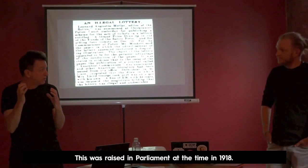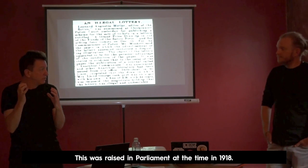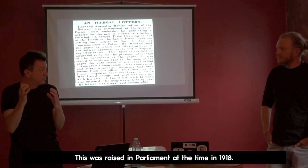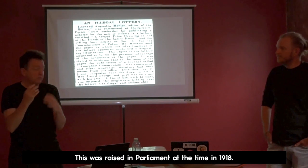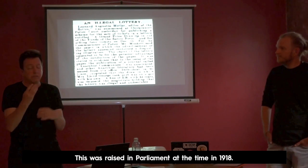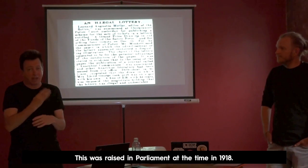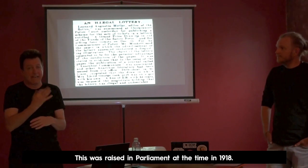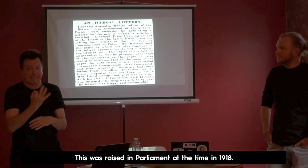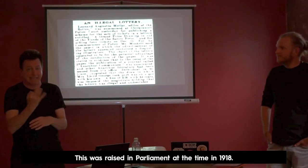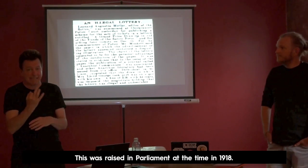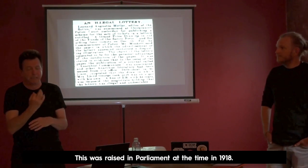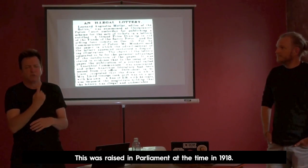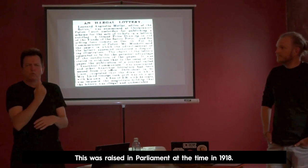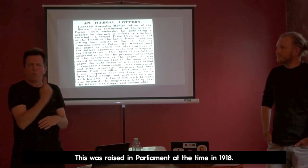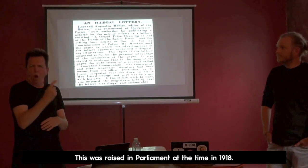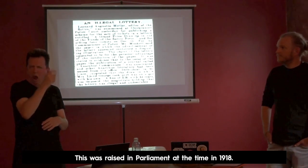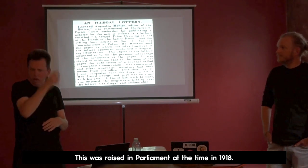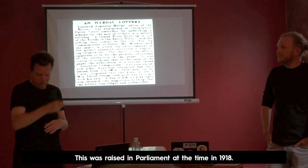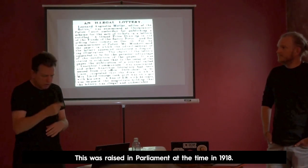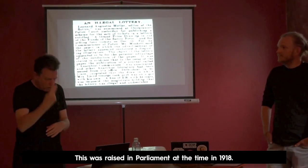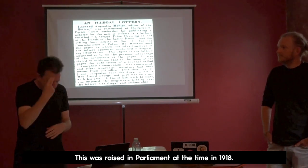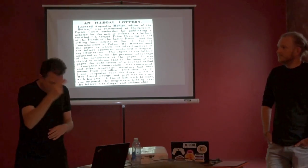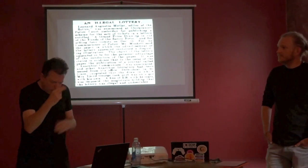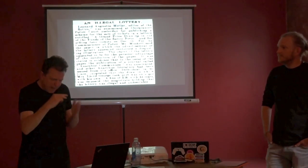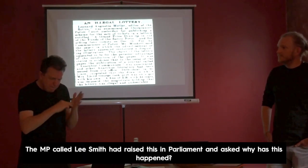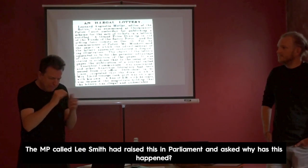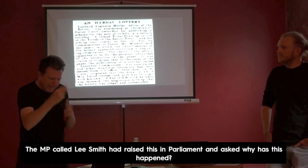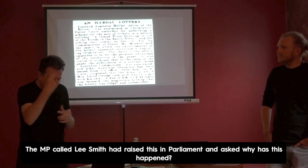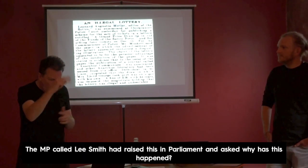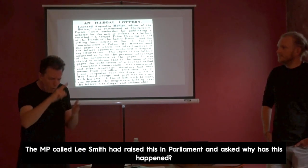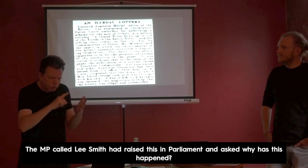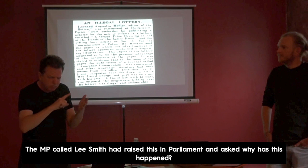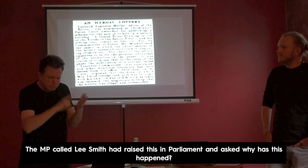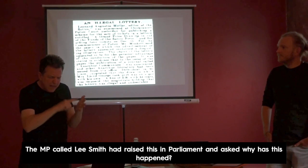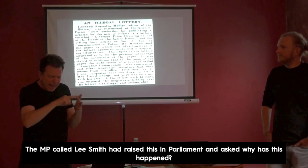This was actually raised in Parliament at the time in 1918. There was an MP